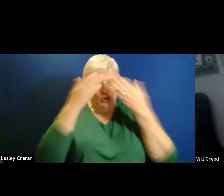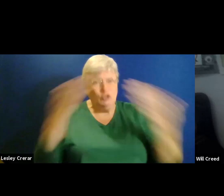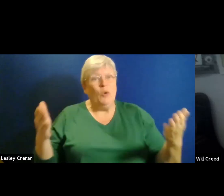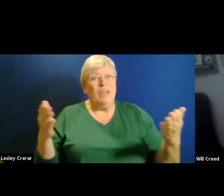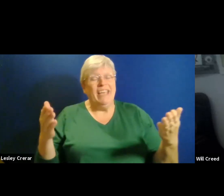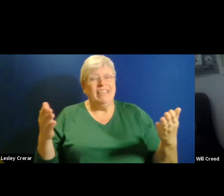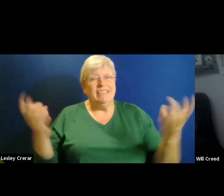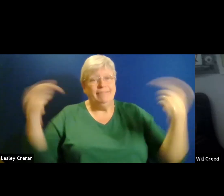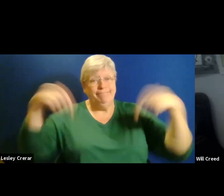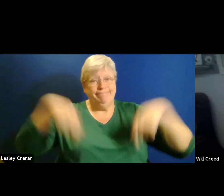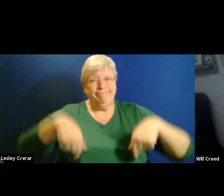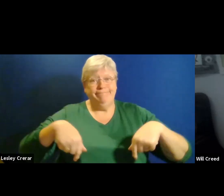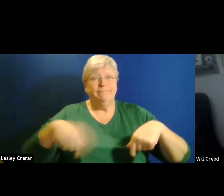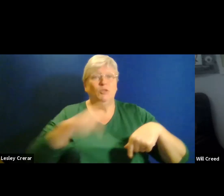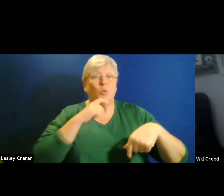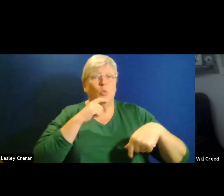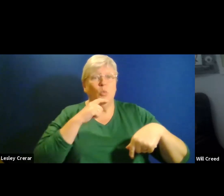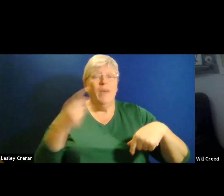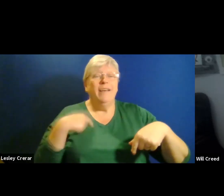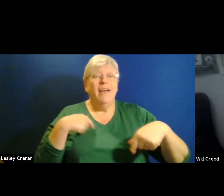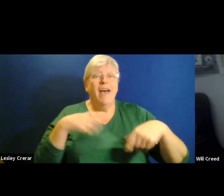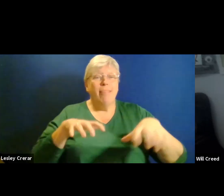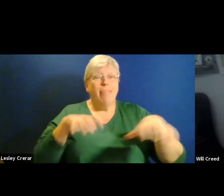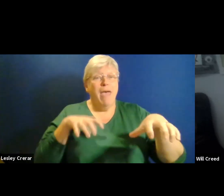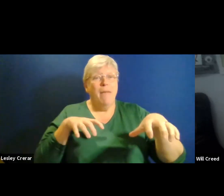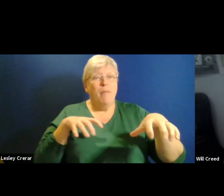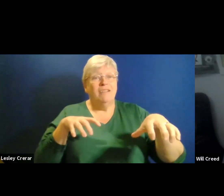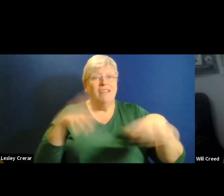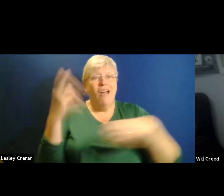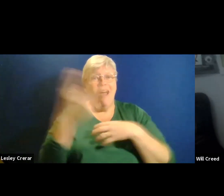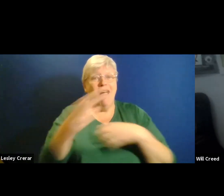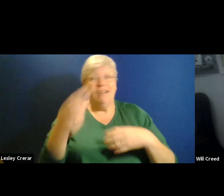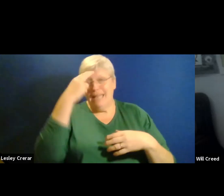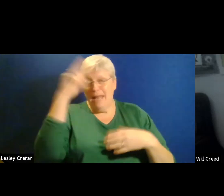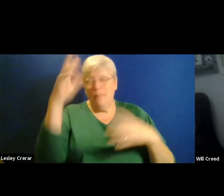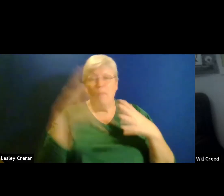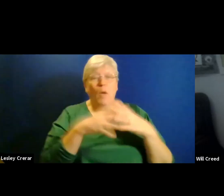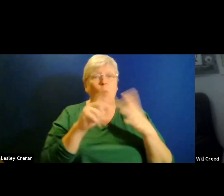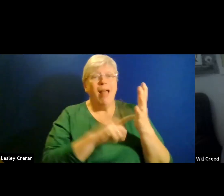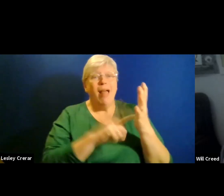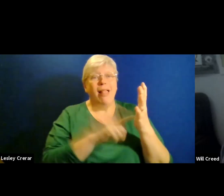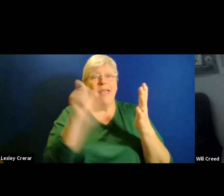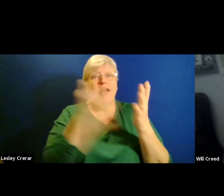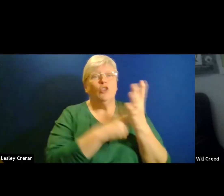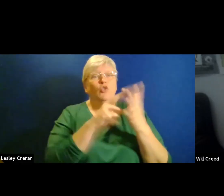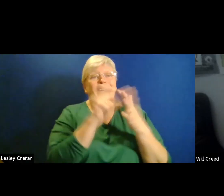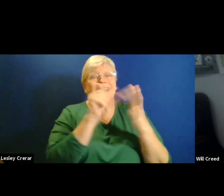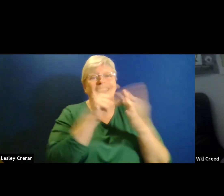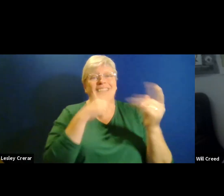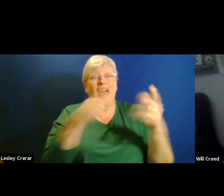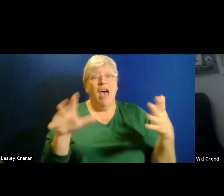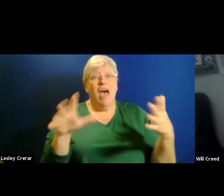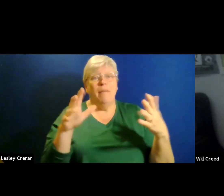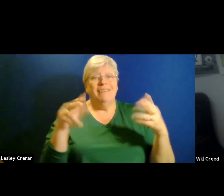by Leopard Arts and Pushing Out the Boat magazine. I'm Will Creed, co-editor of Leopard Arts, and I will